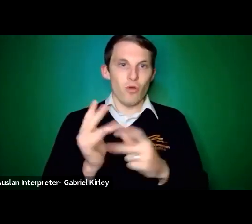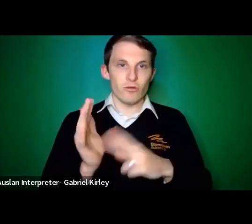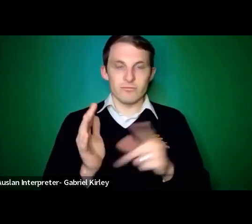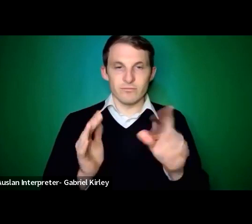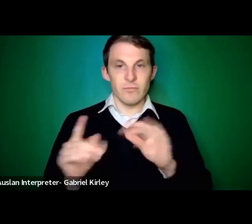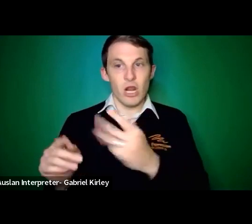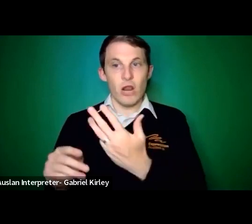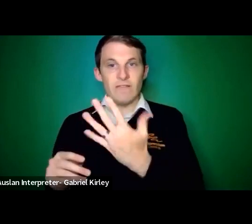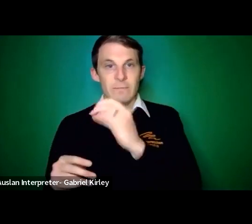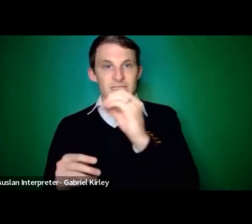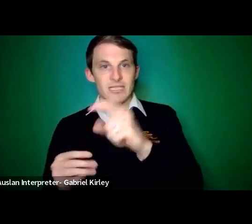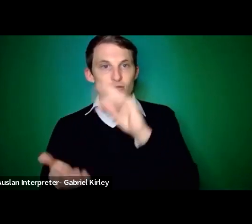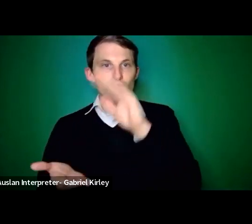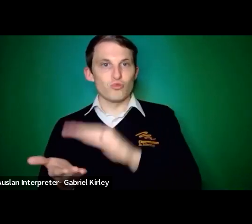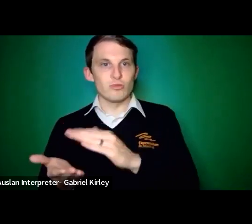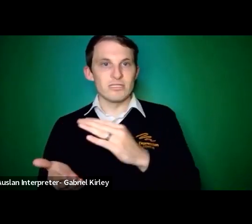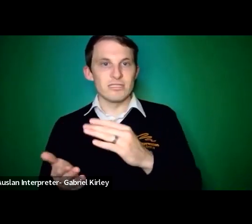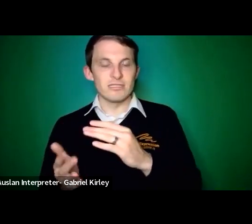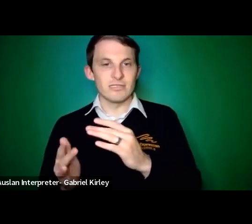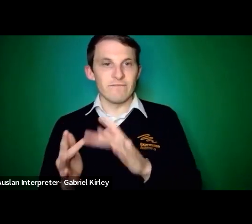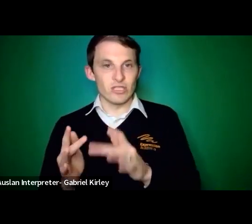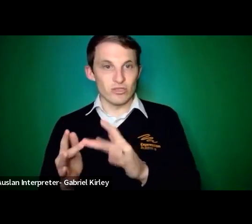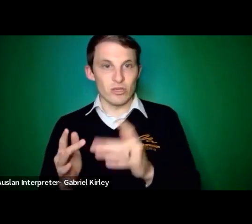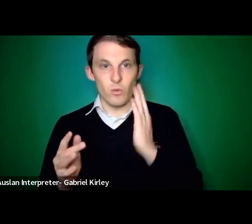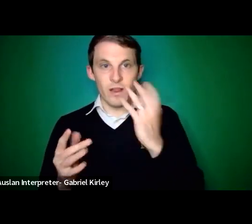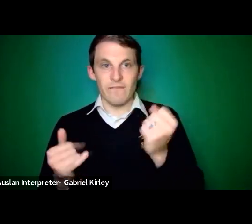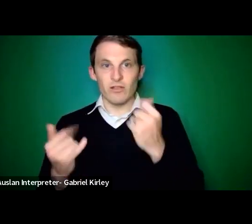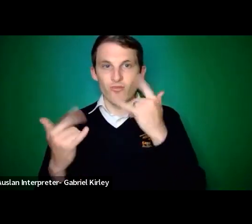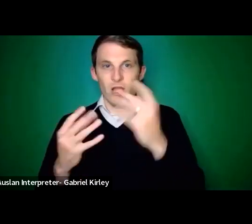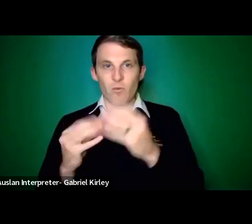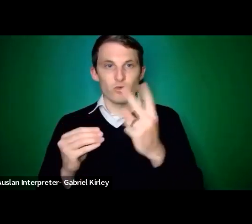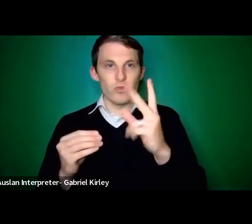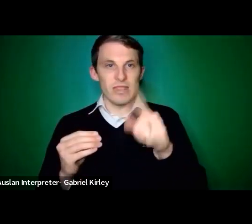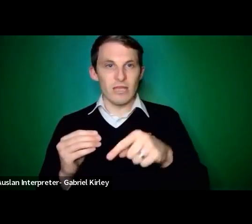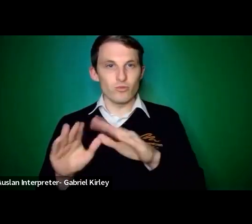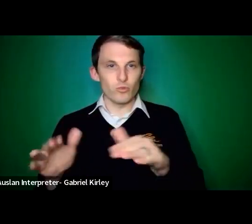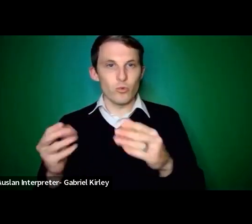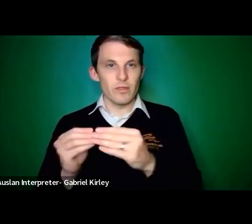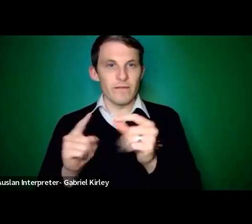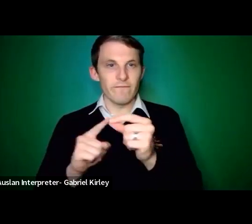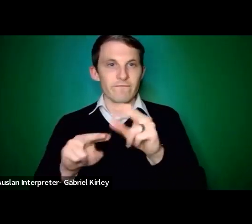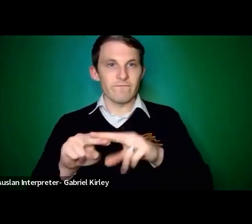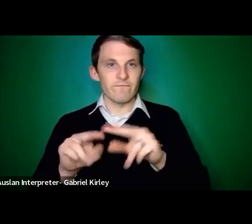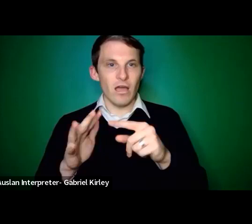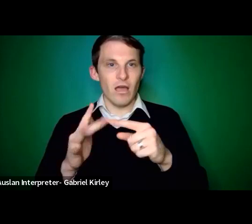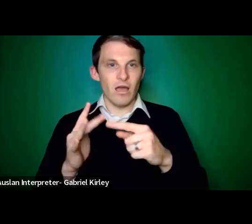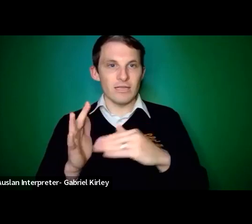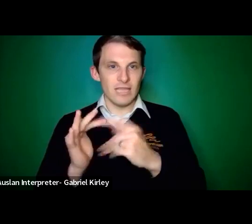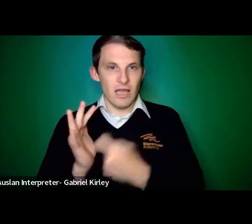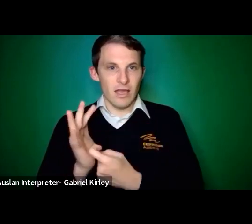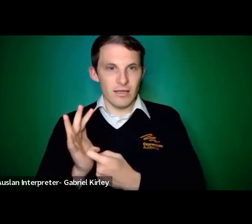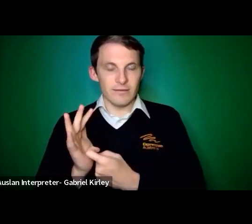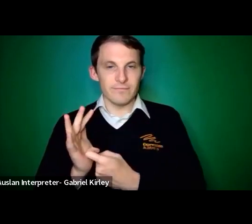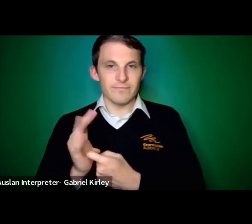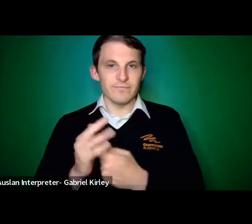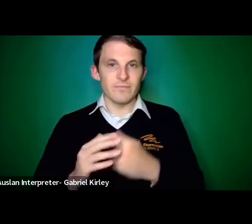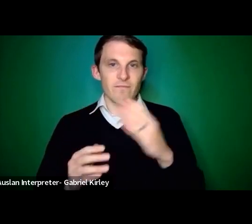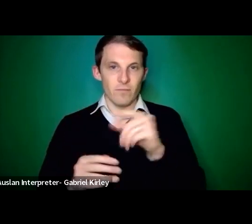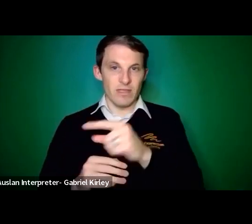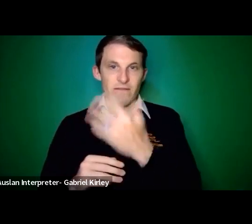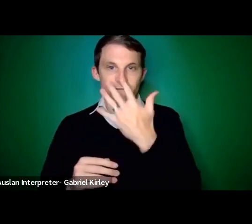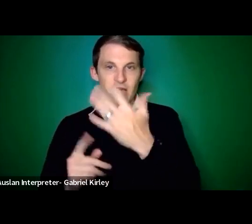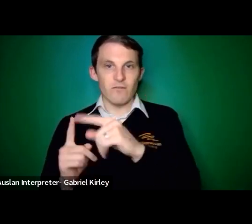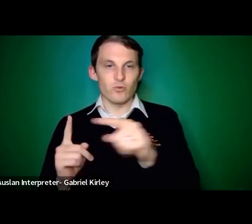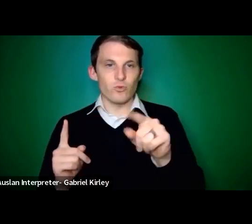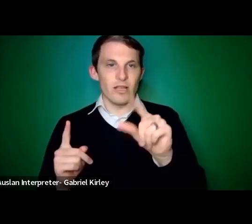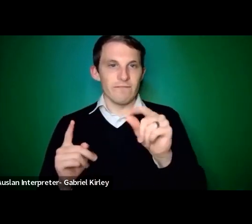reduced infections when they did the initial trial with the 2,000 kids with Pfizer, and in this sort of 5 to 11 age